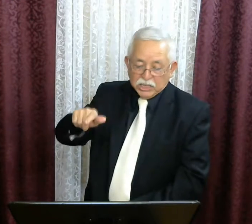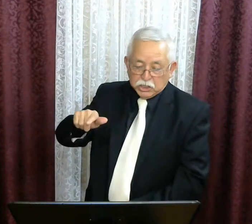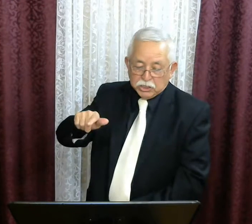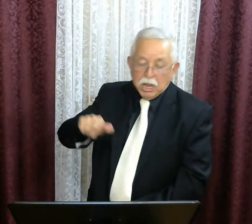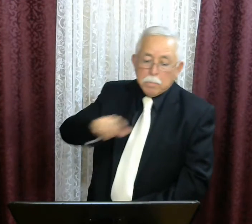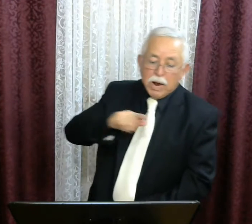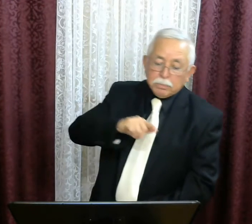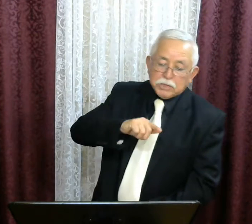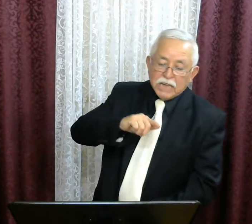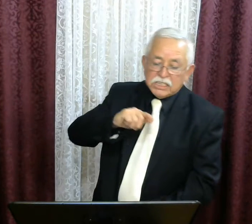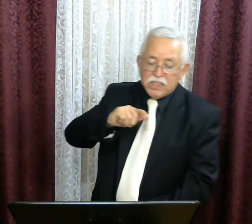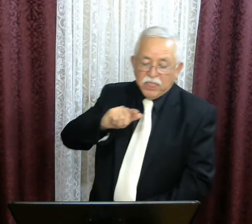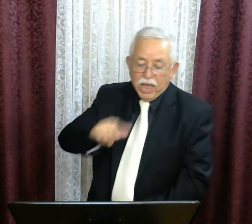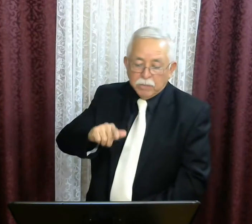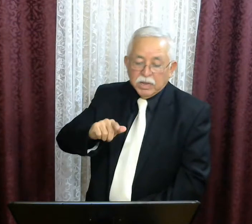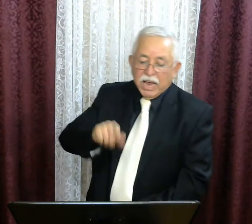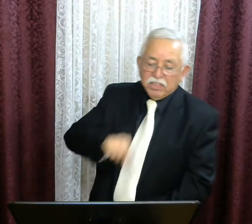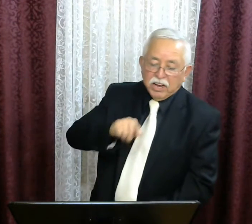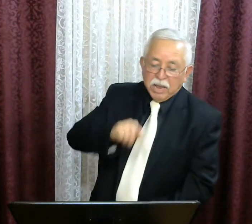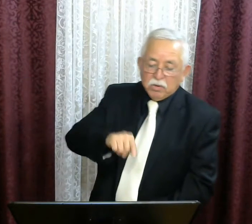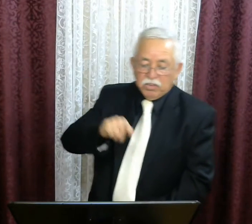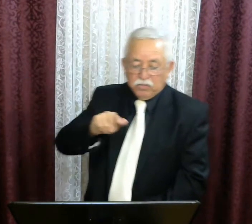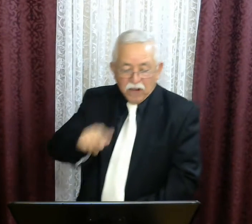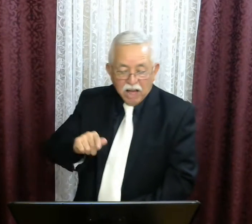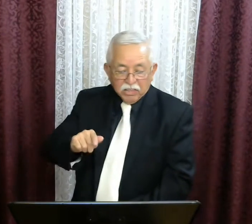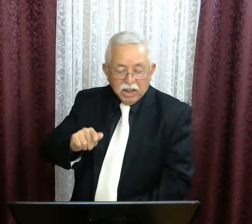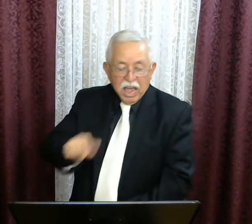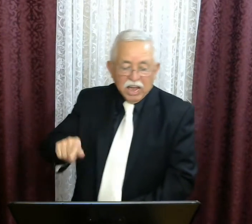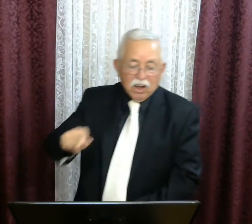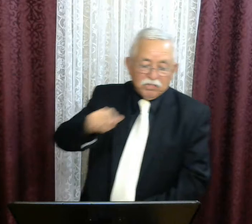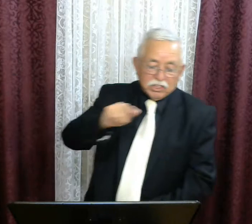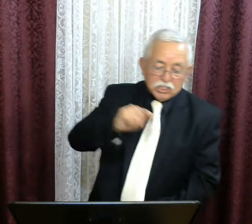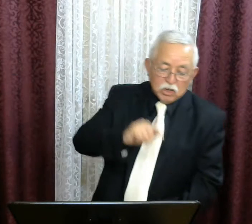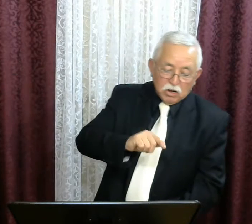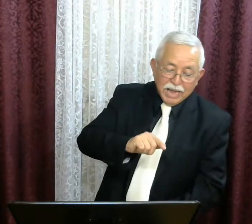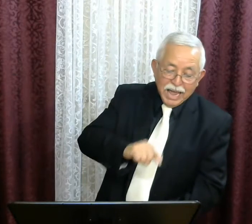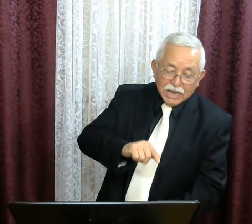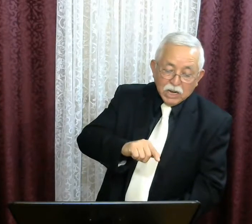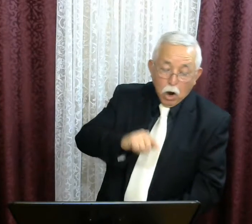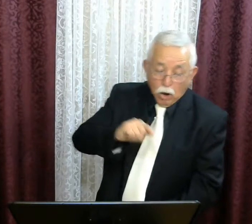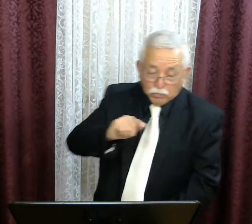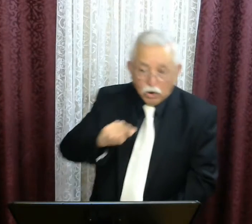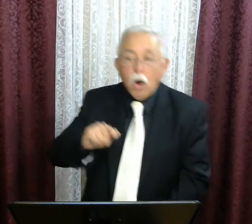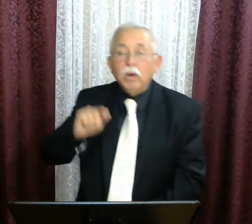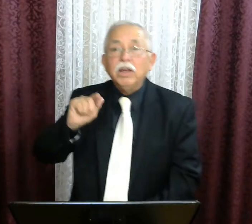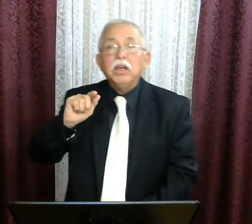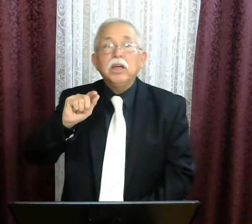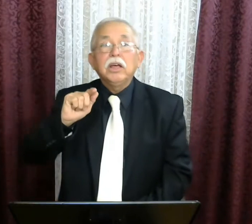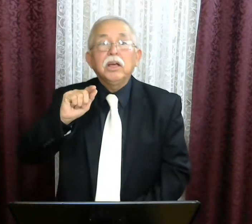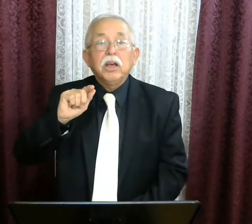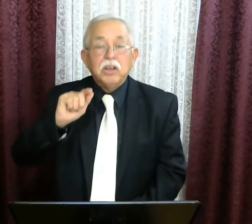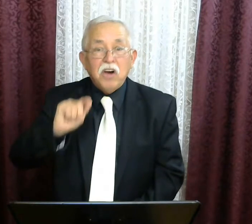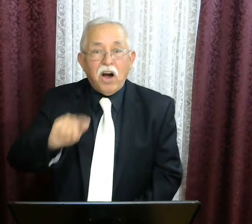nations, baptizing them in the name of the Father and of the Son and of the Holy Ghost.